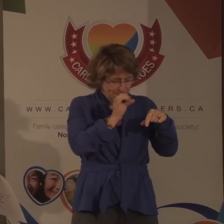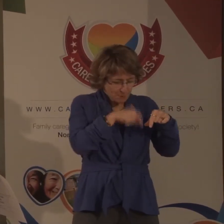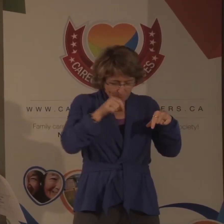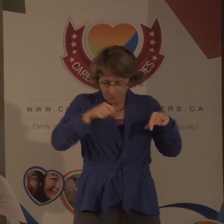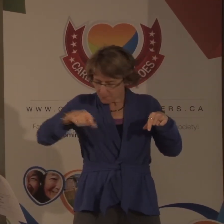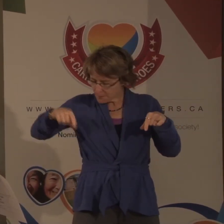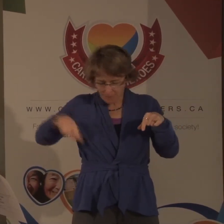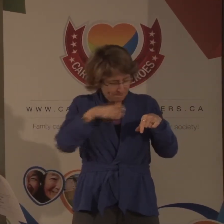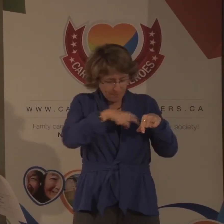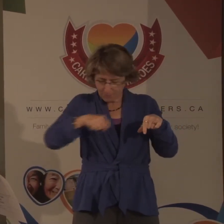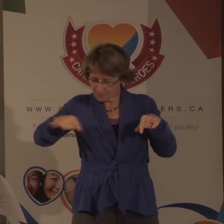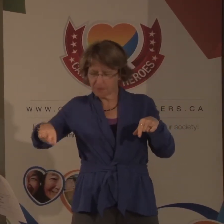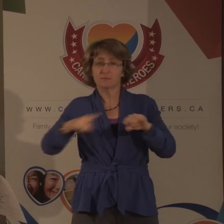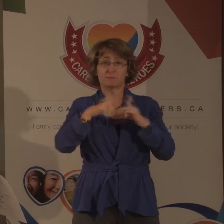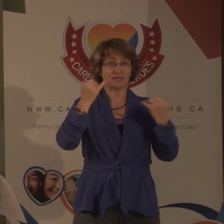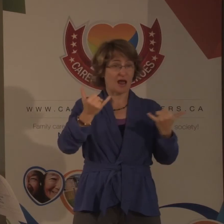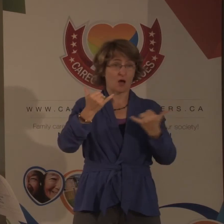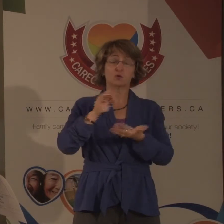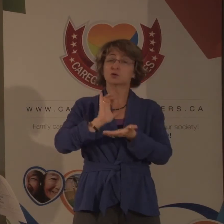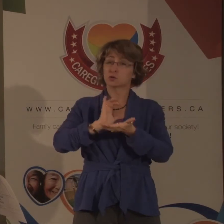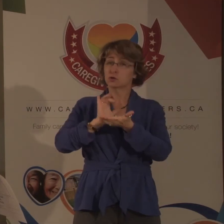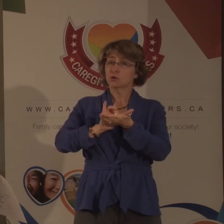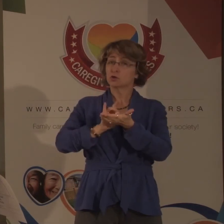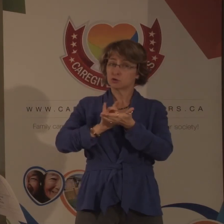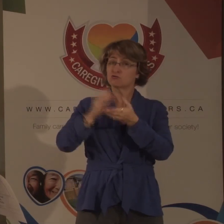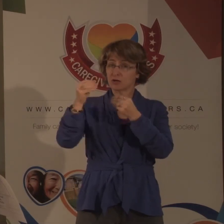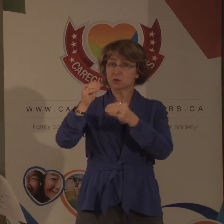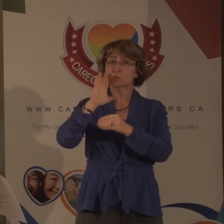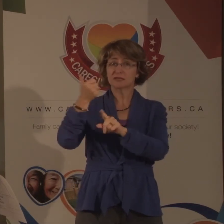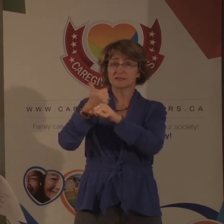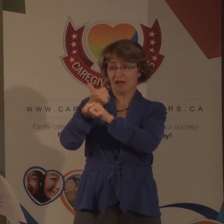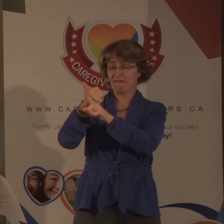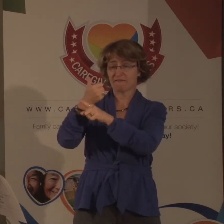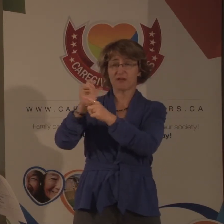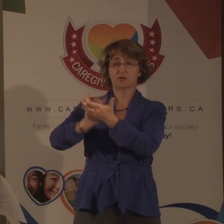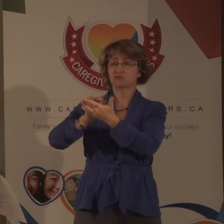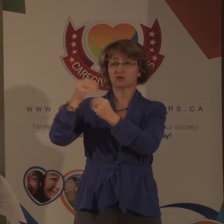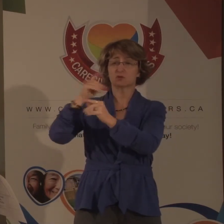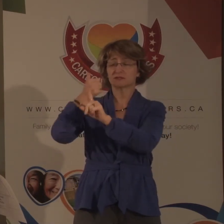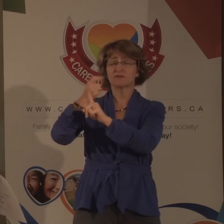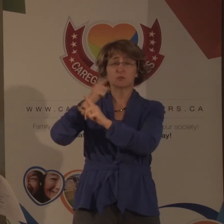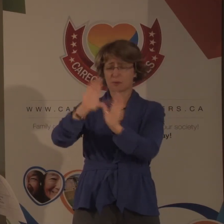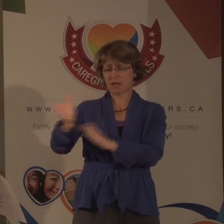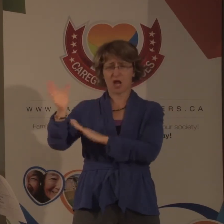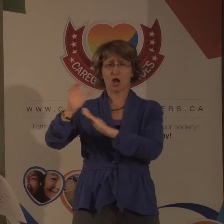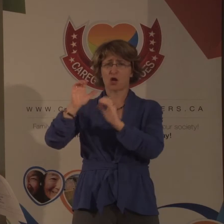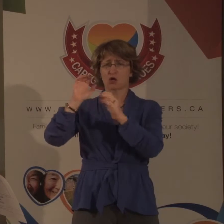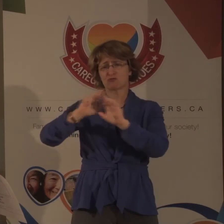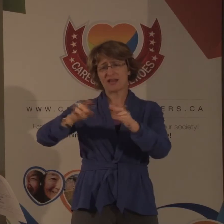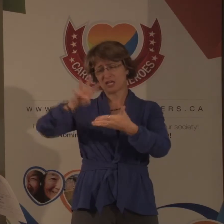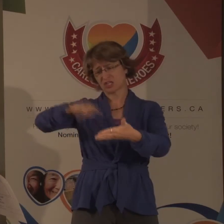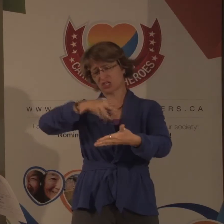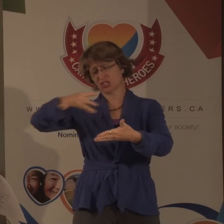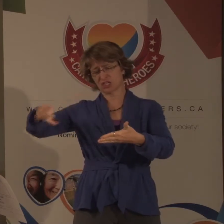fact is that now the drugstores put them in blister packs. And it's so much better, because all the pills that they need for morning are